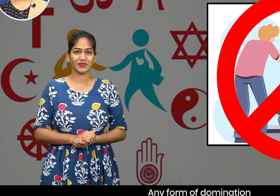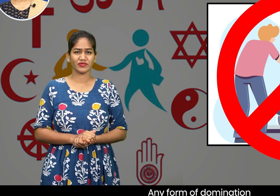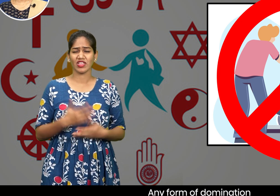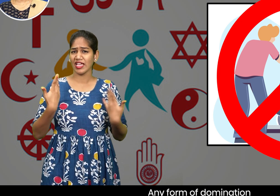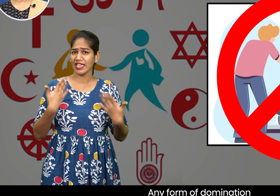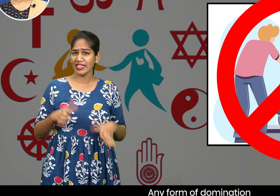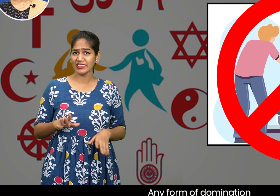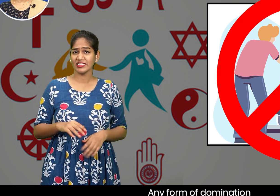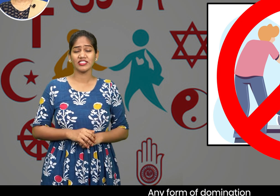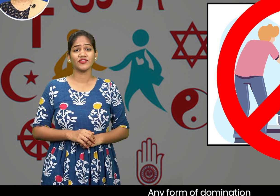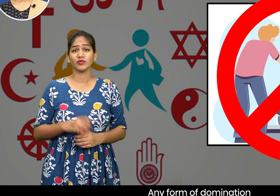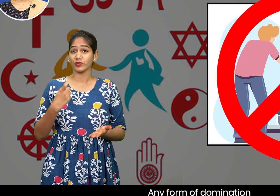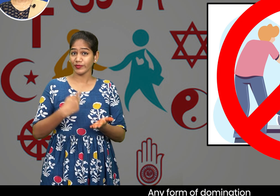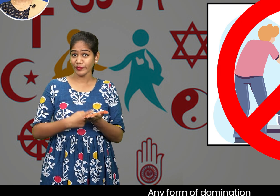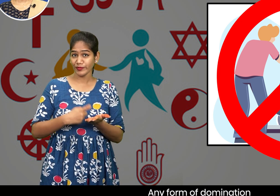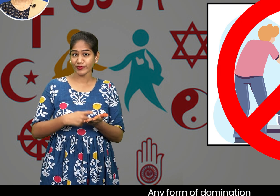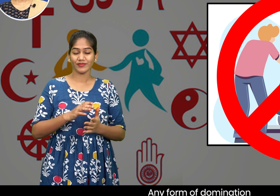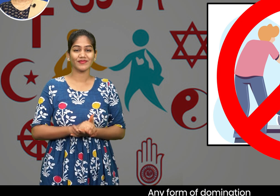Any form of domination